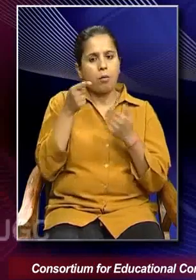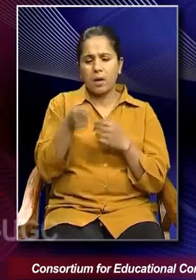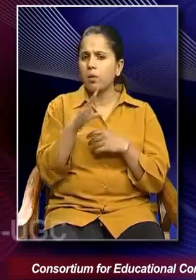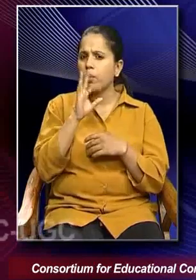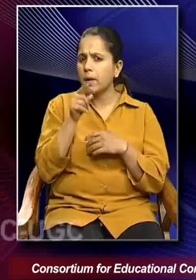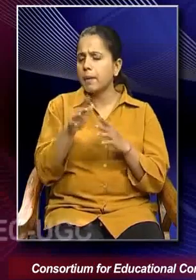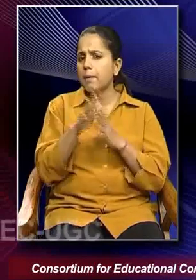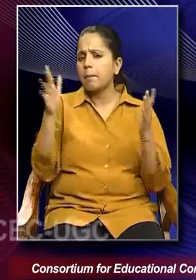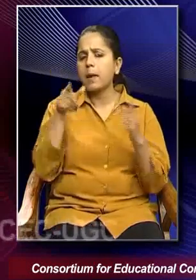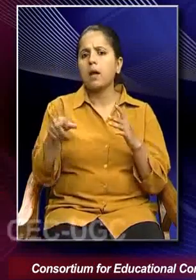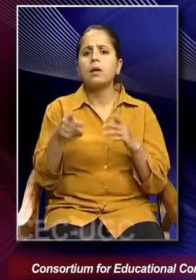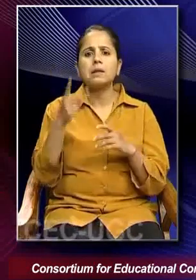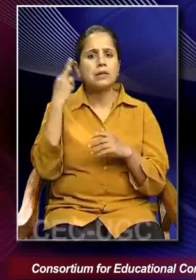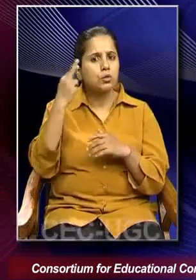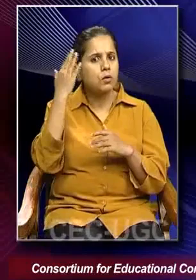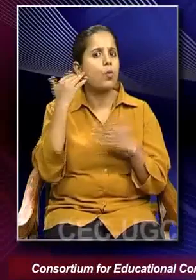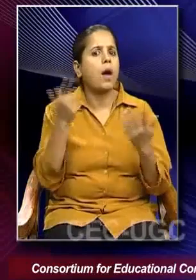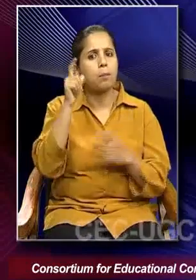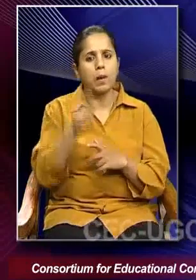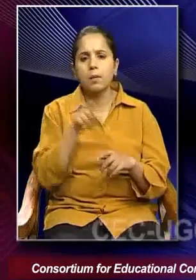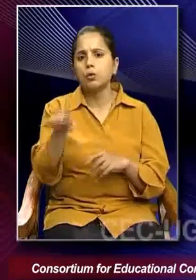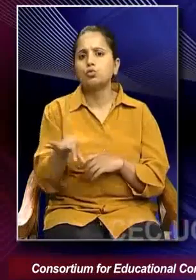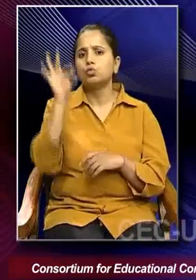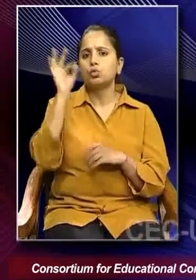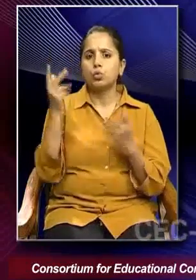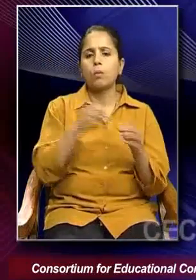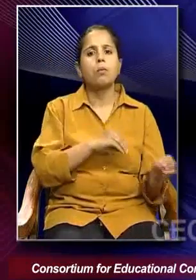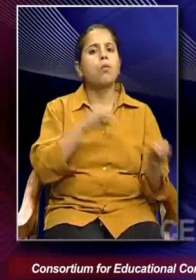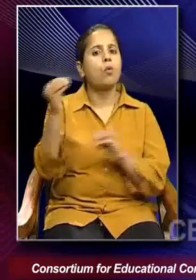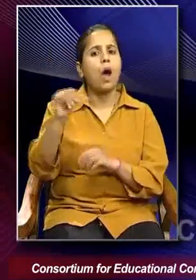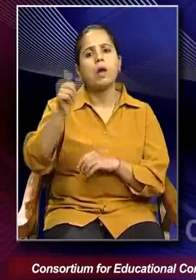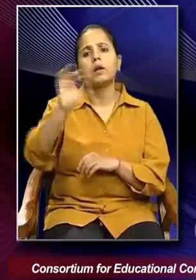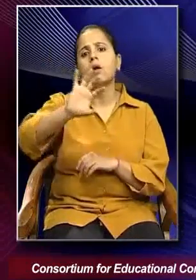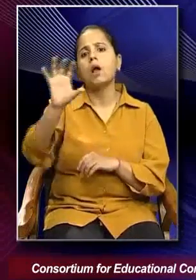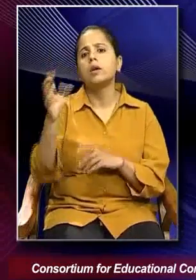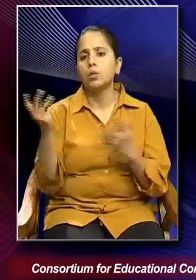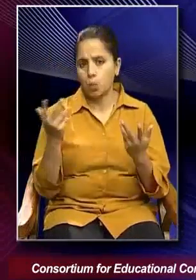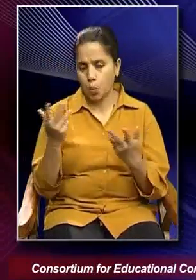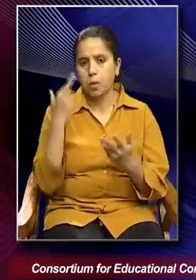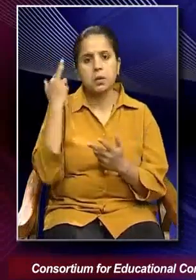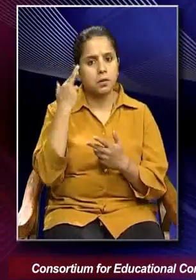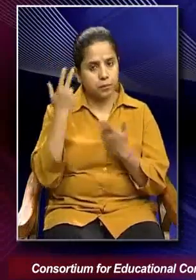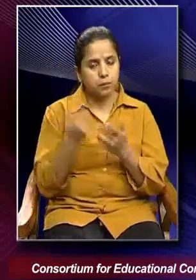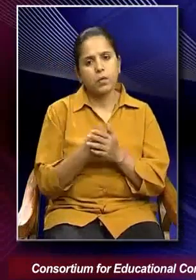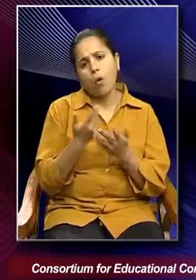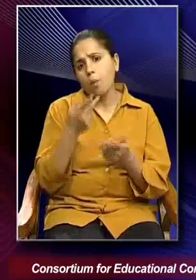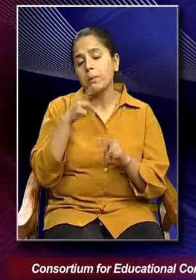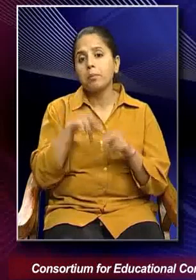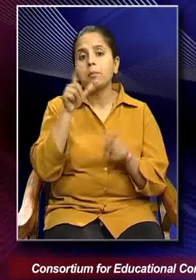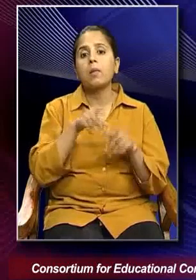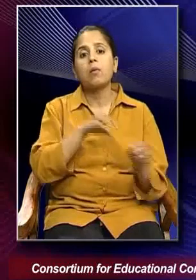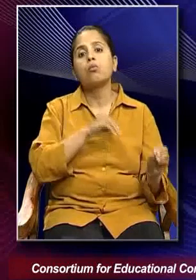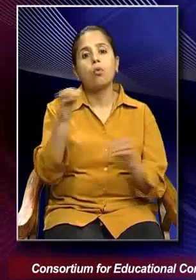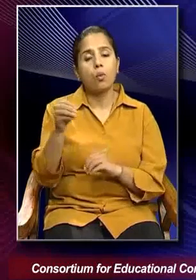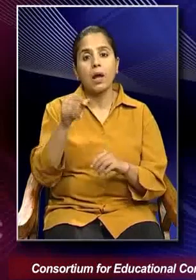the major reason why people are choosing to move to some other country, or otherwise if people are moving into